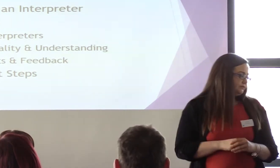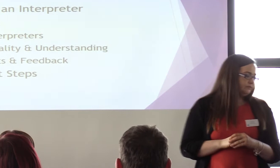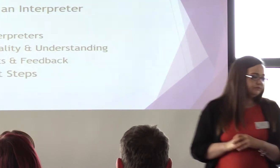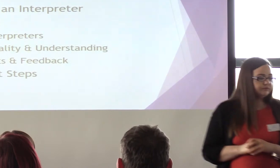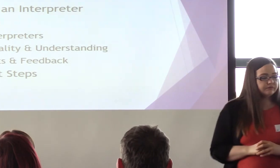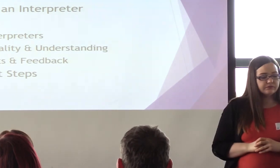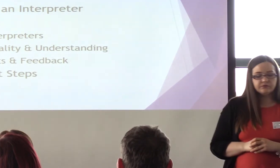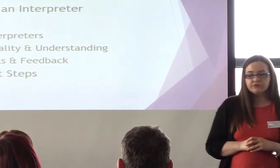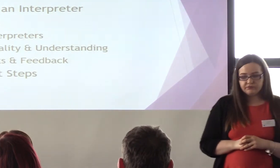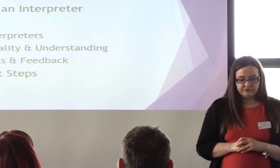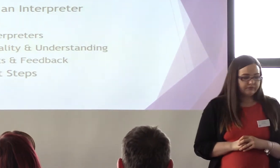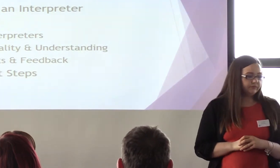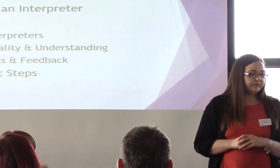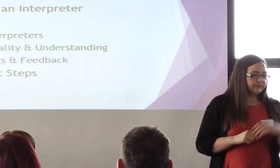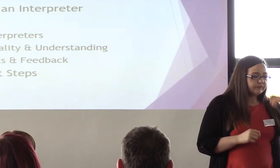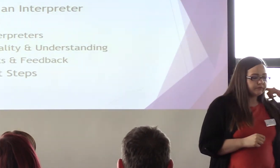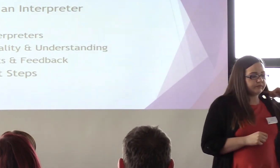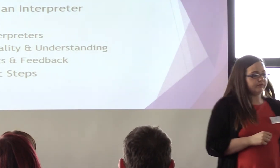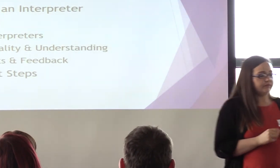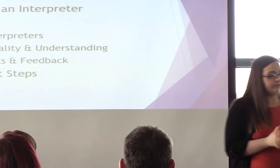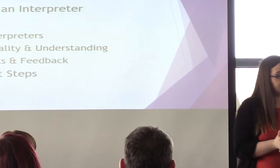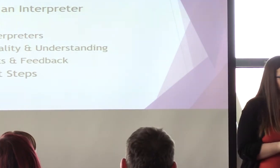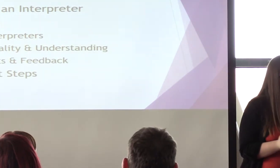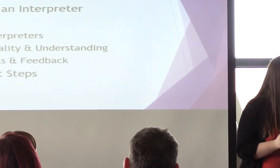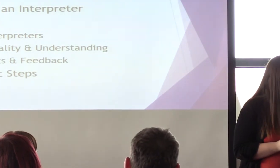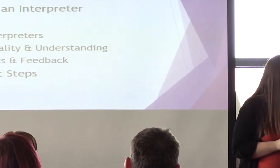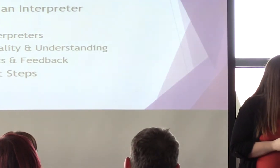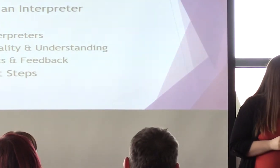suppose kind of, frame of mind, you need to have deaf people at the top of that pyramid.